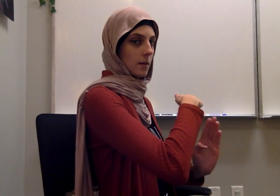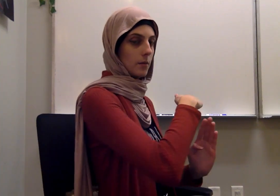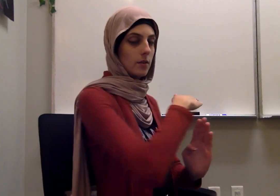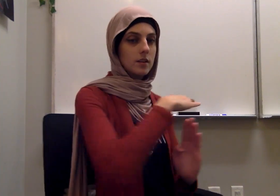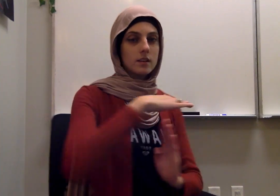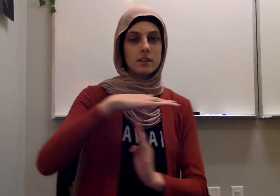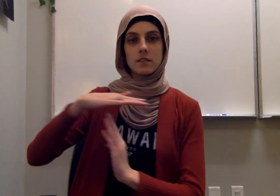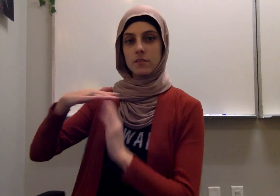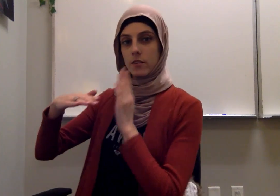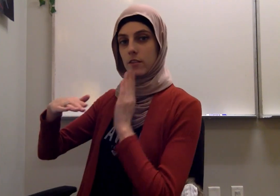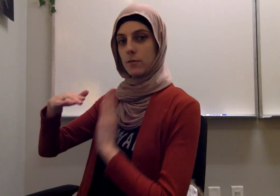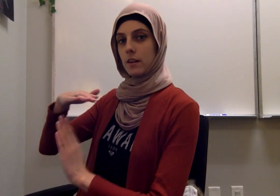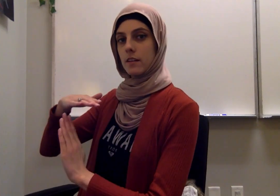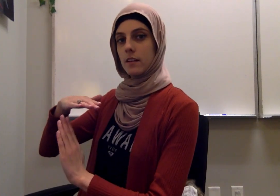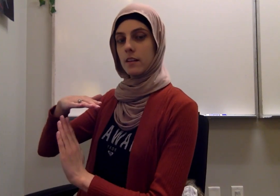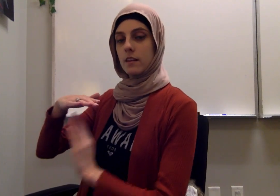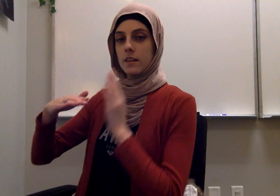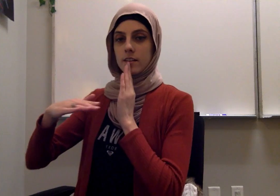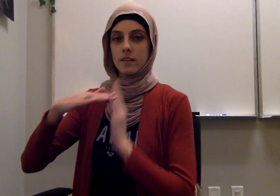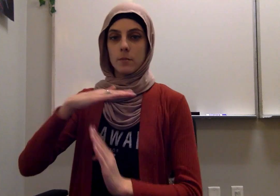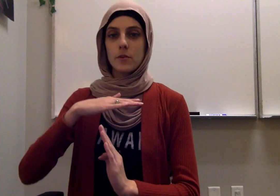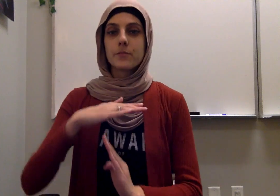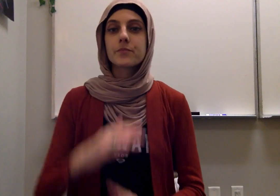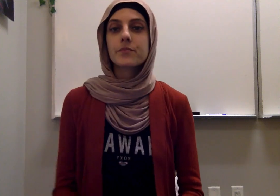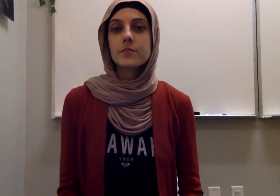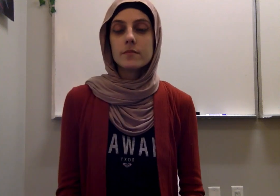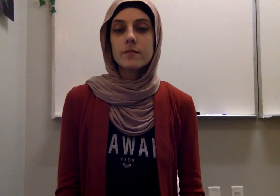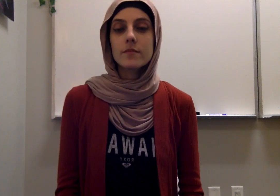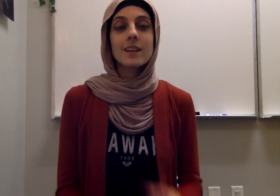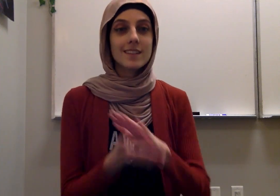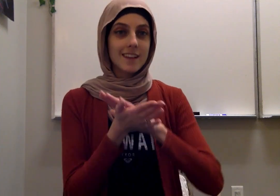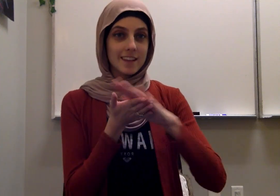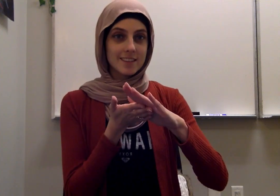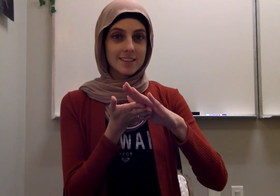Humble. Go this way. Humble. Nice.